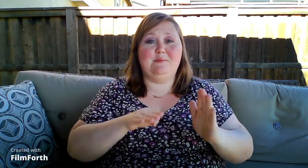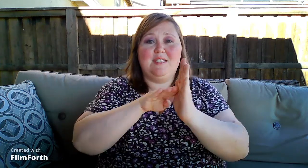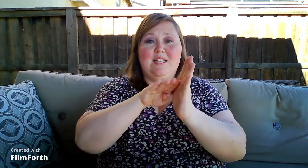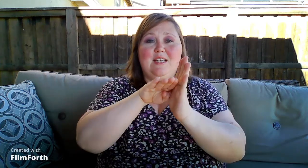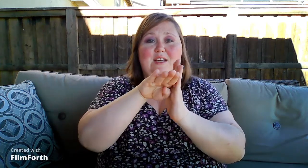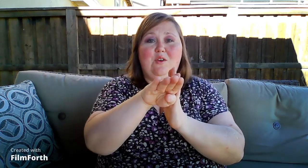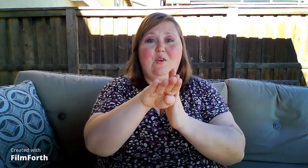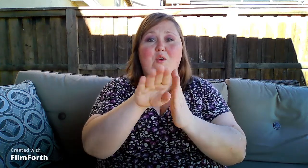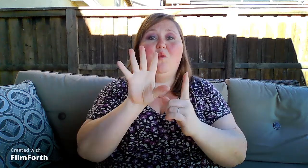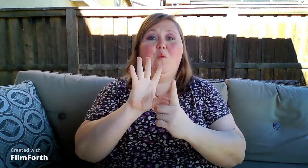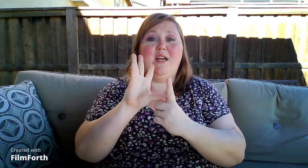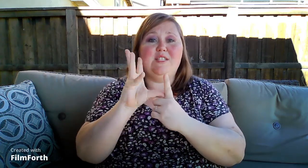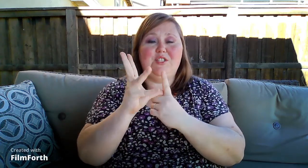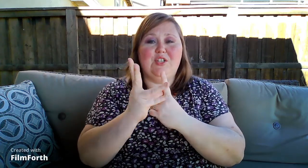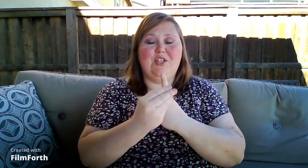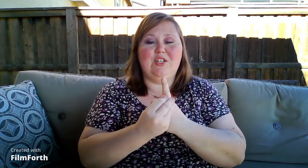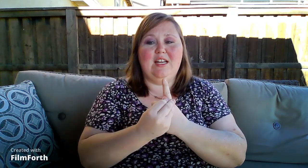Shaped Western